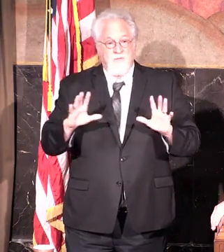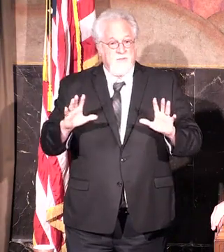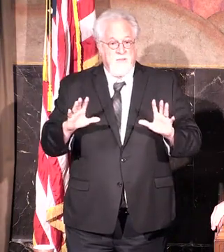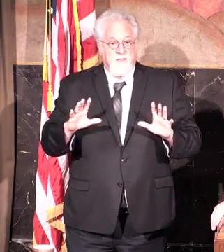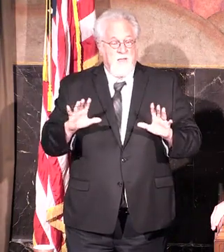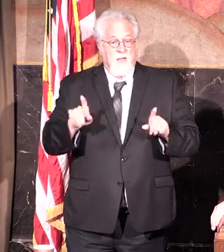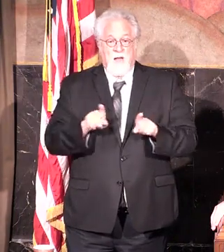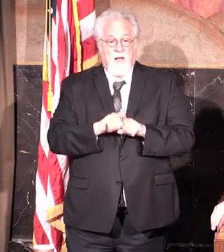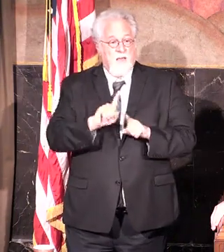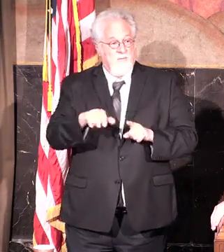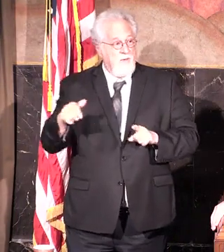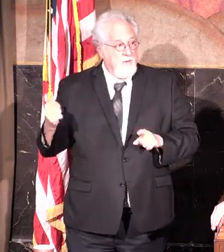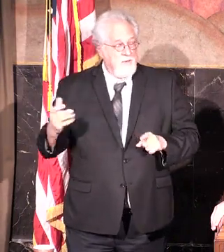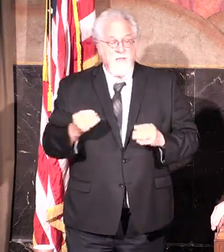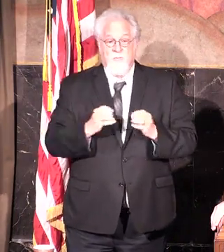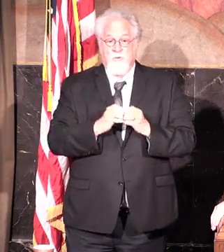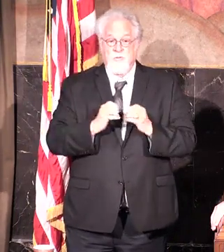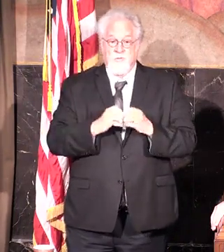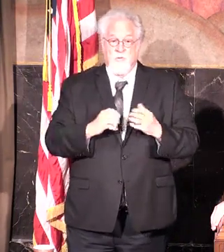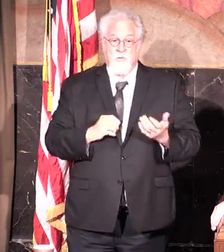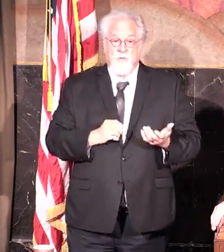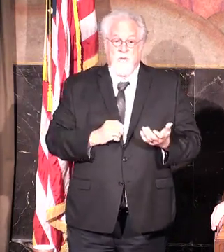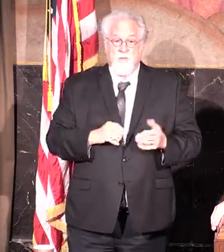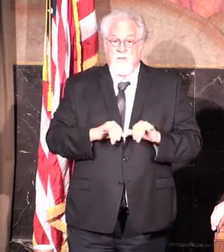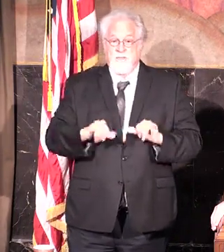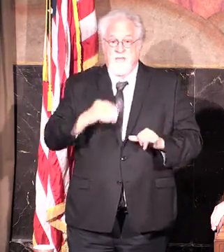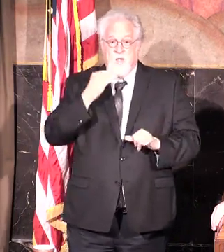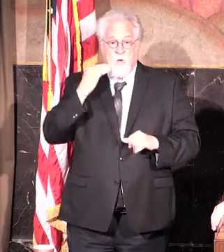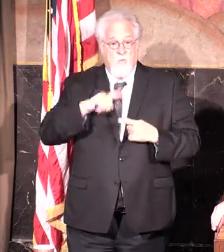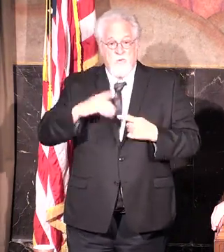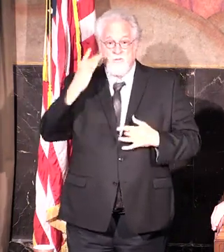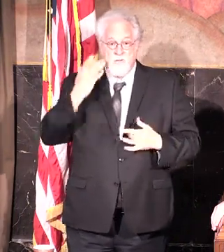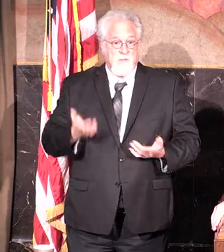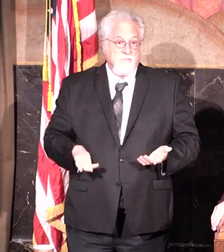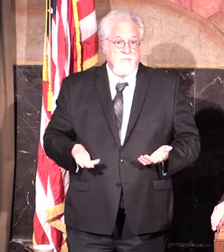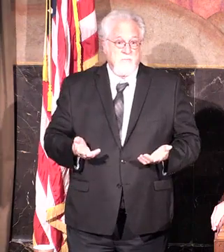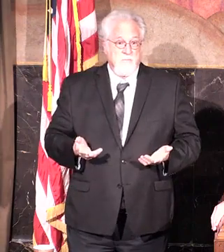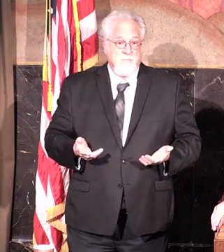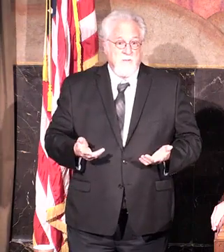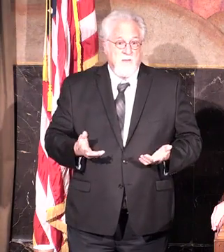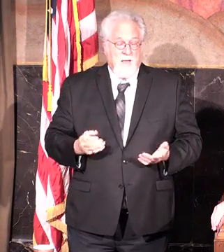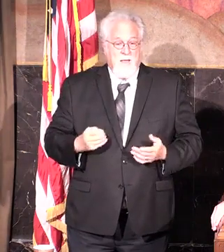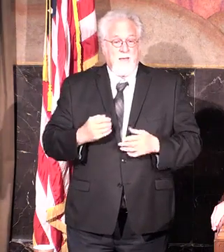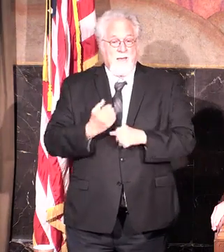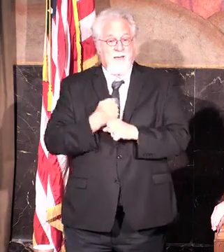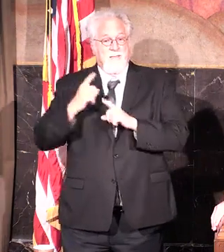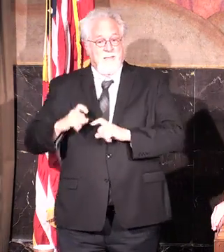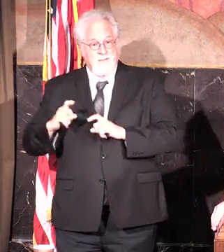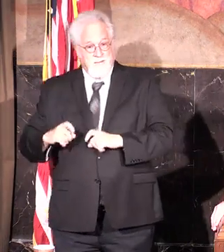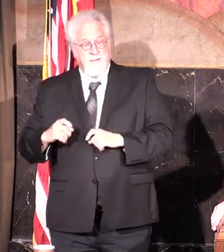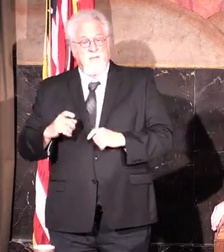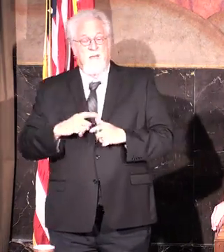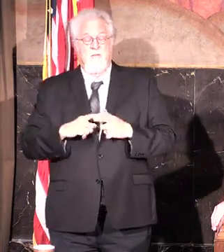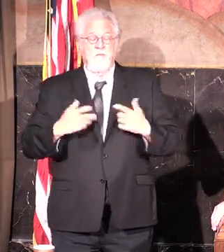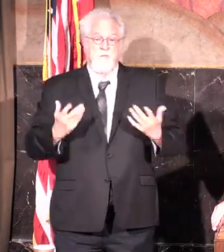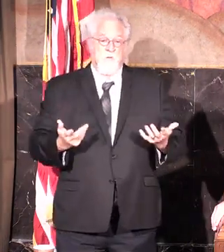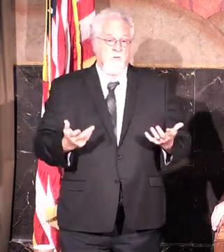like everybody else, and probably even more so, stay home when they're sick and get tested. And